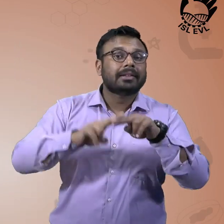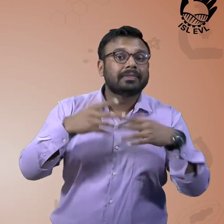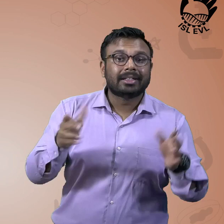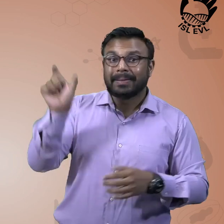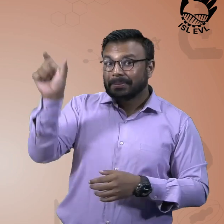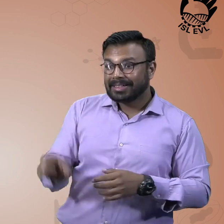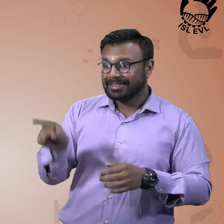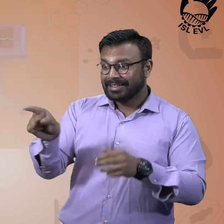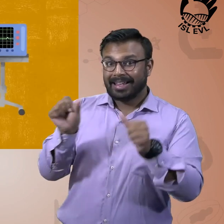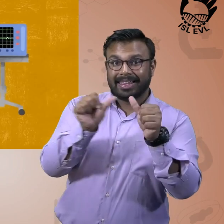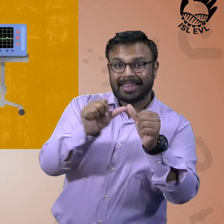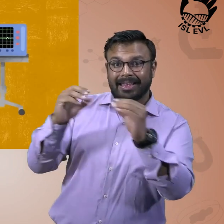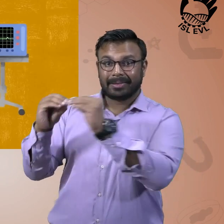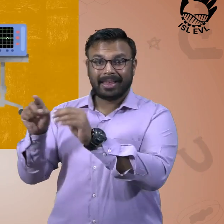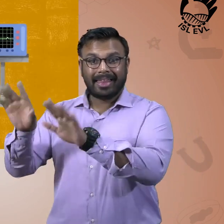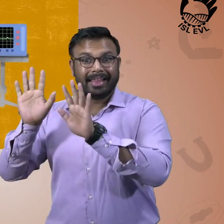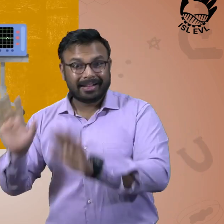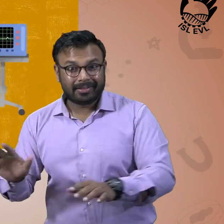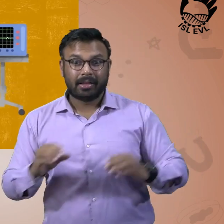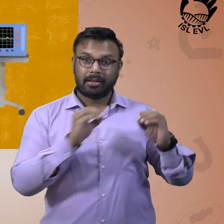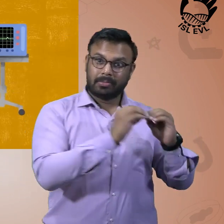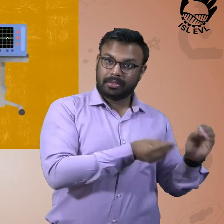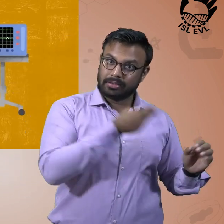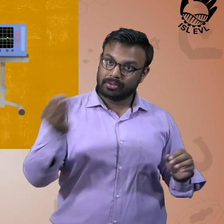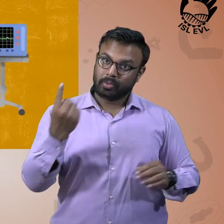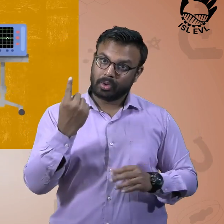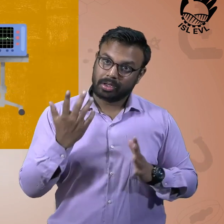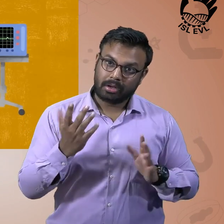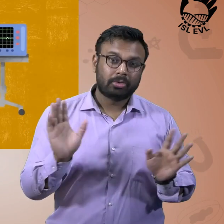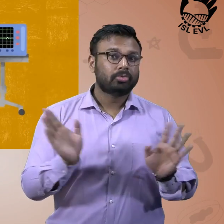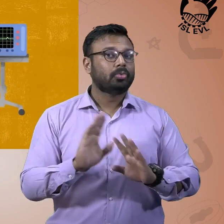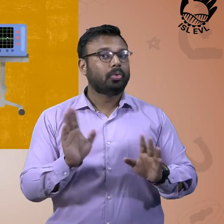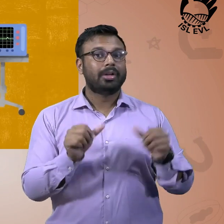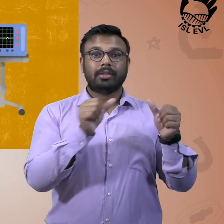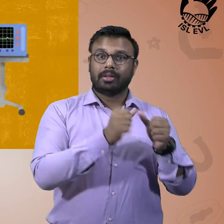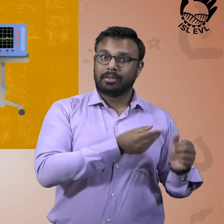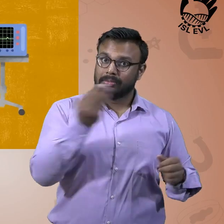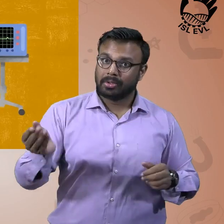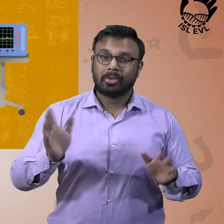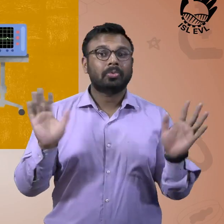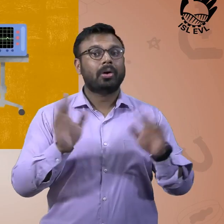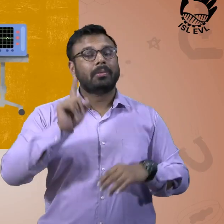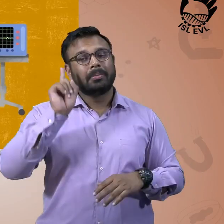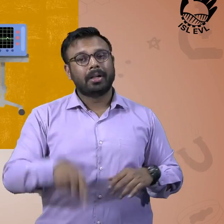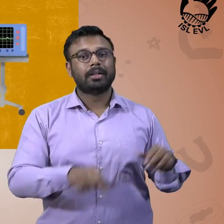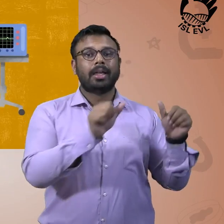People with type AB blood produce both A and B antigens.